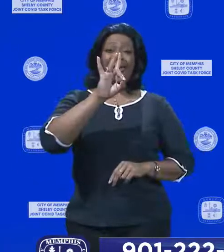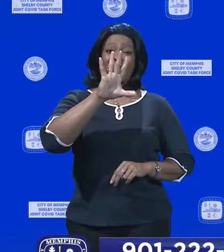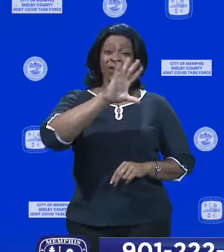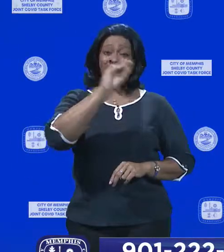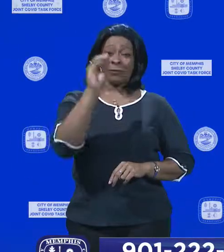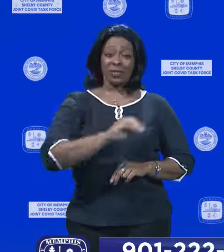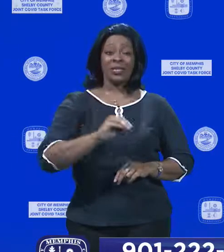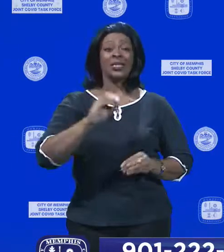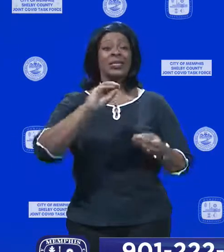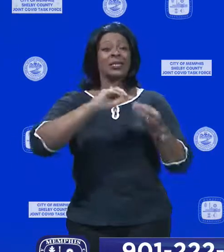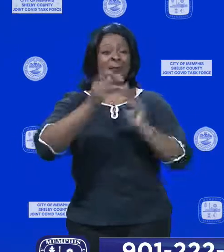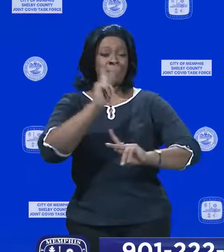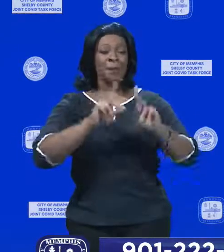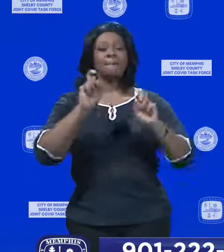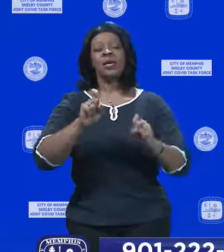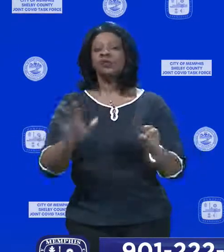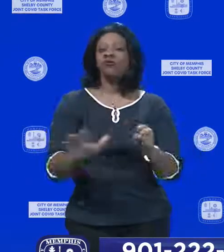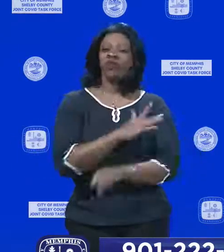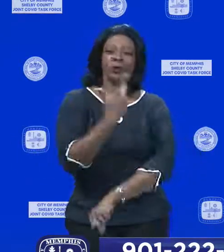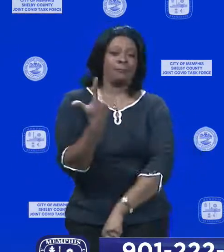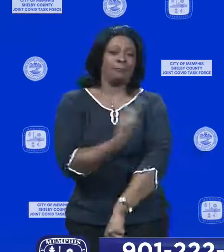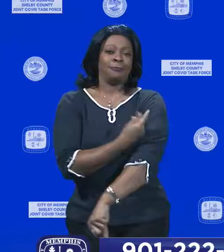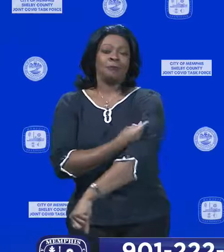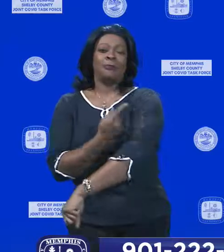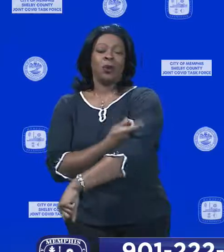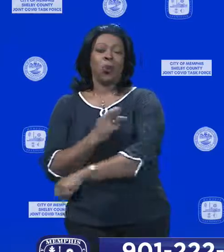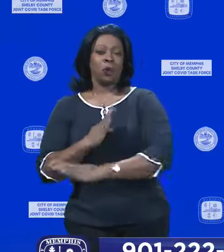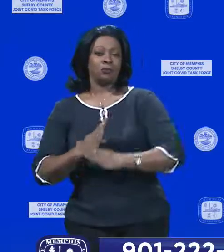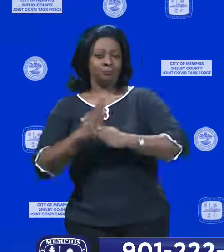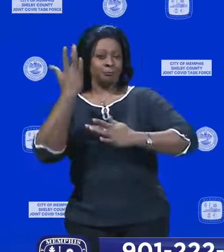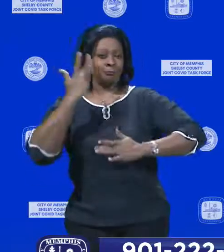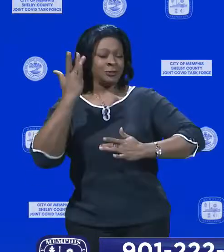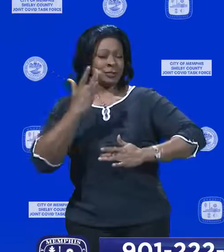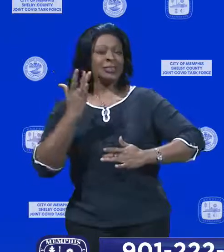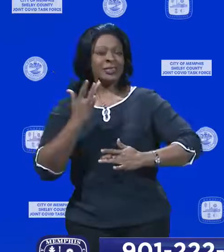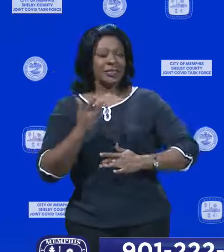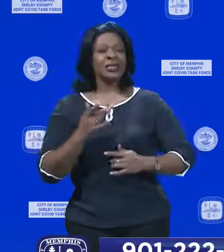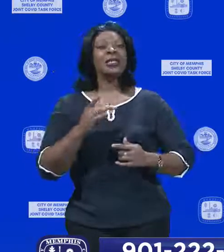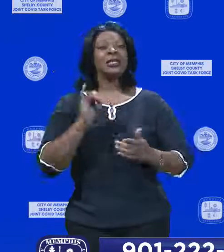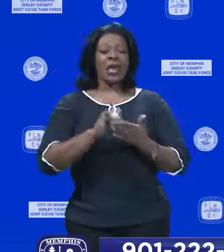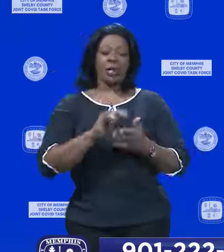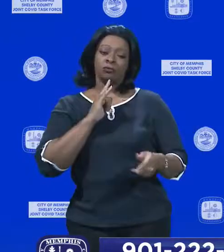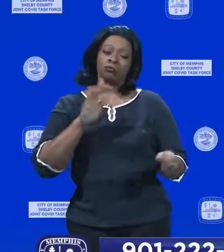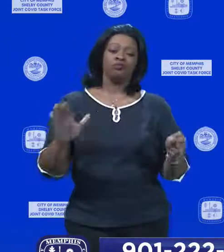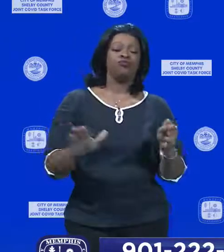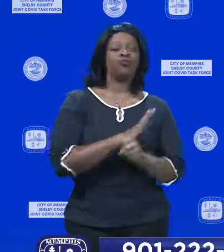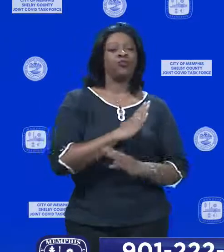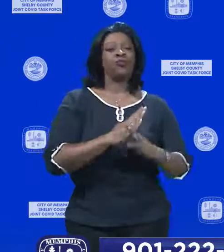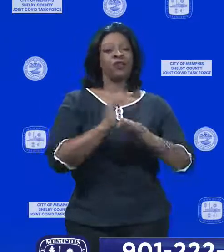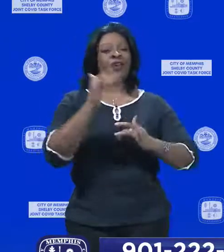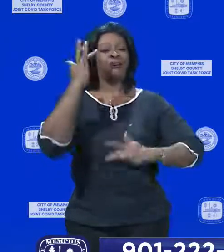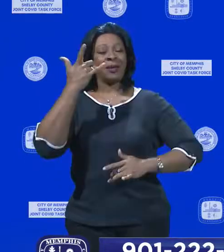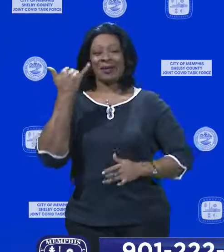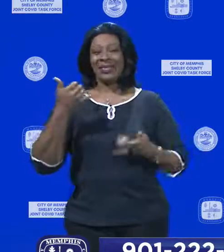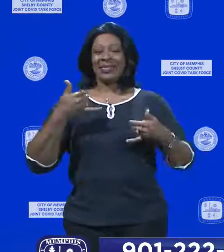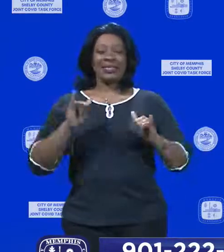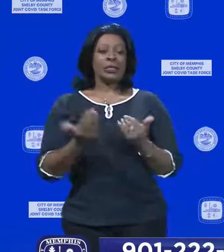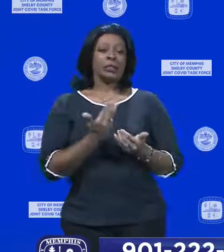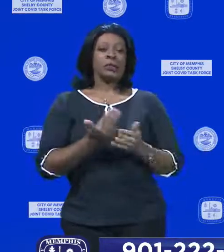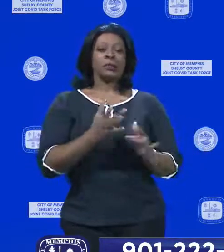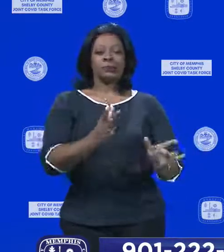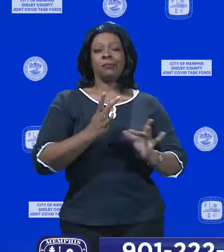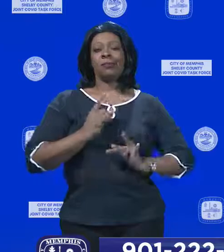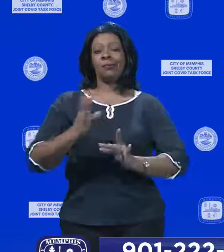population would have to have immunity before we would say, okay, that's herd immunity for that virus, because it's just so easy to